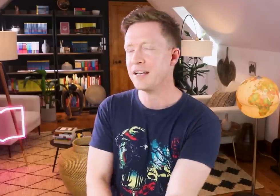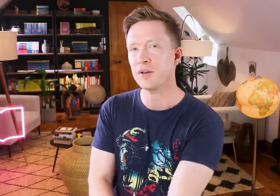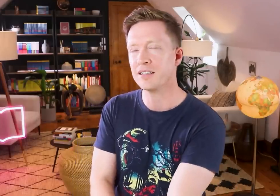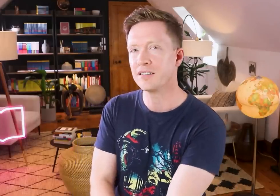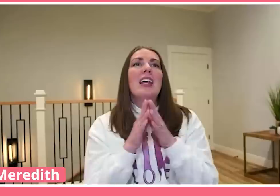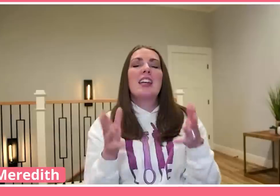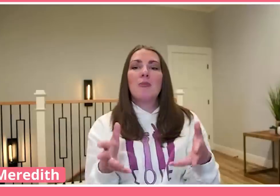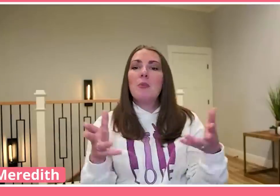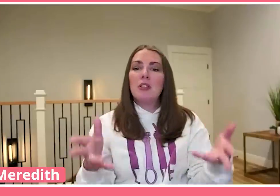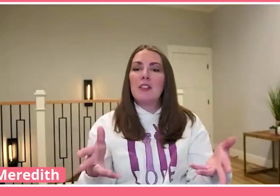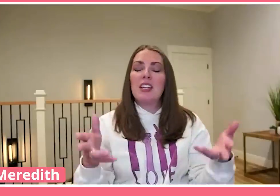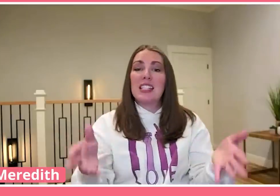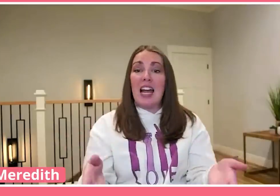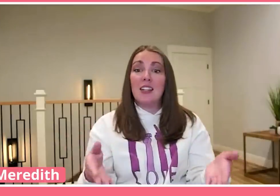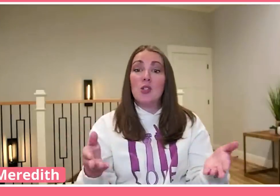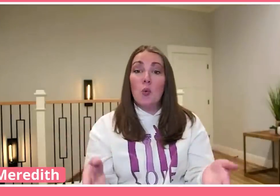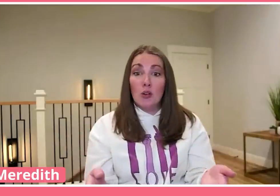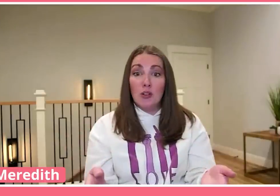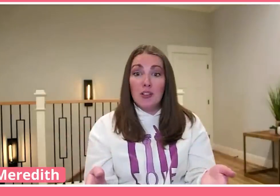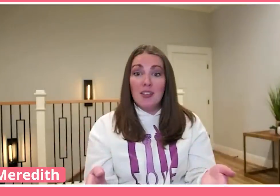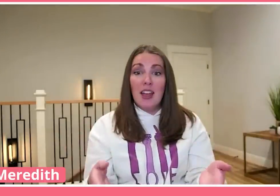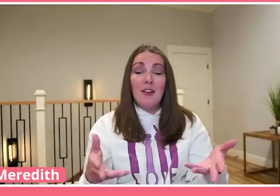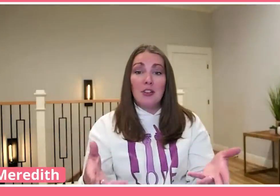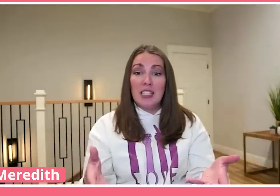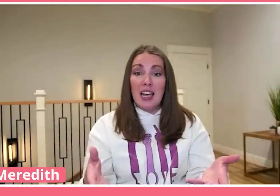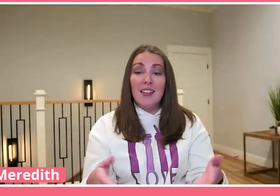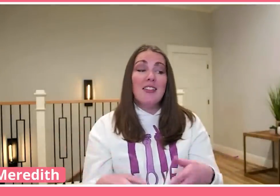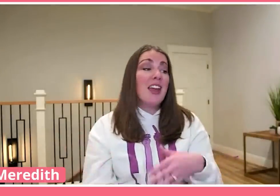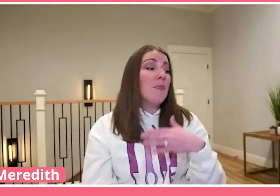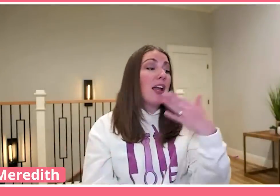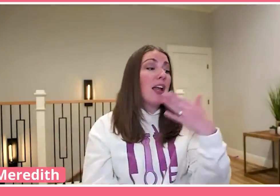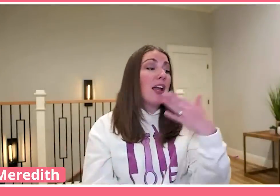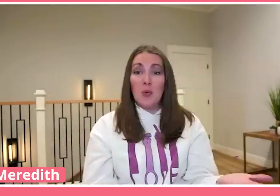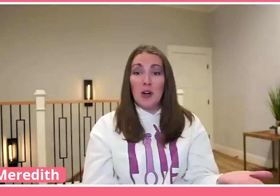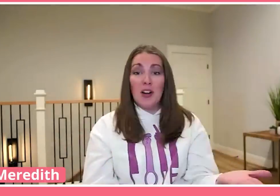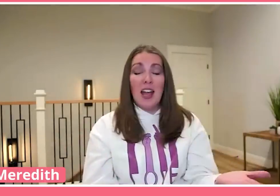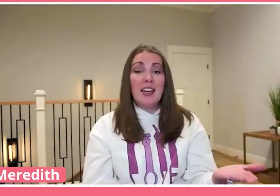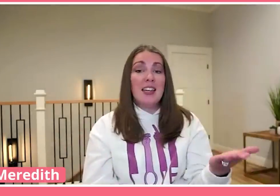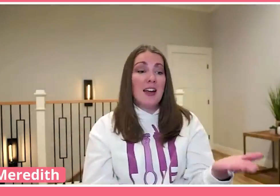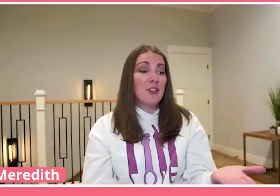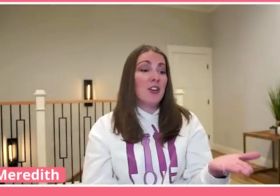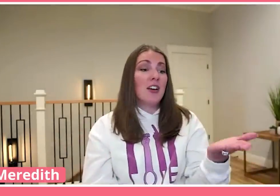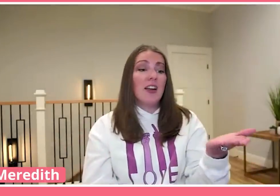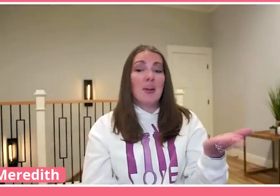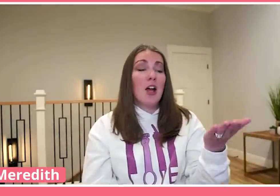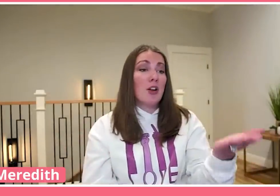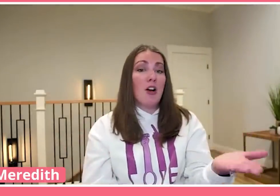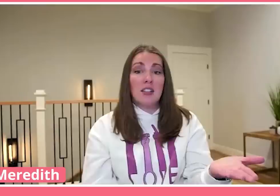anybody? Deaf people live in a silent world every day. They might go to work and never come in contact